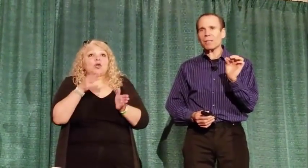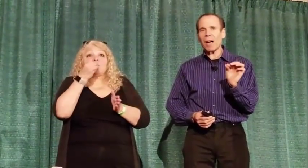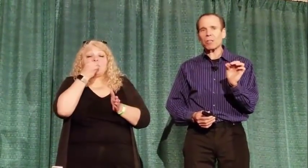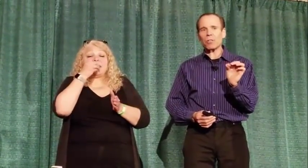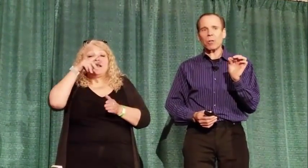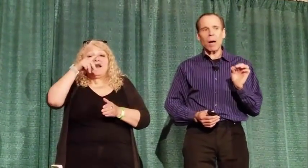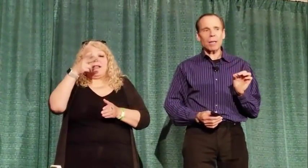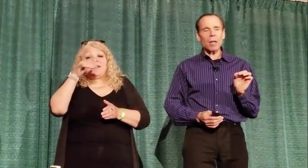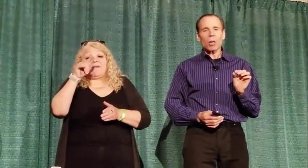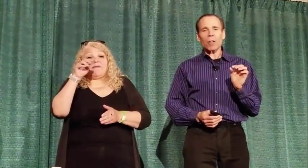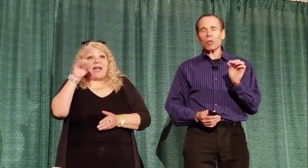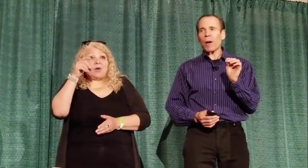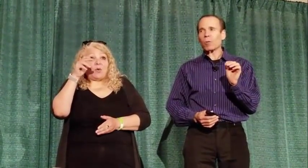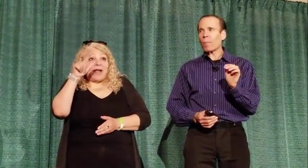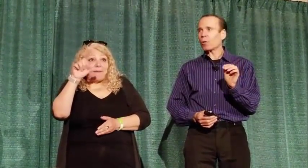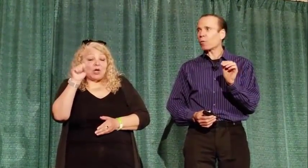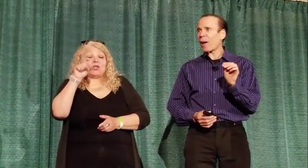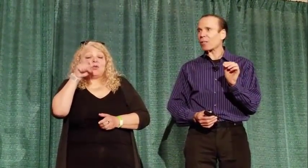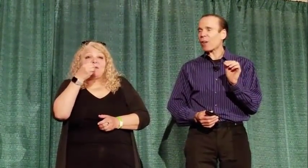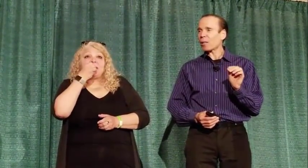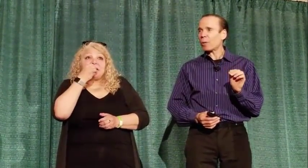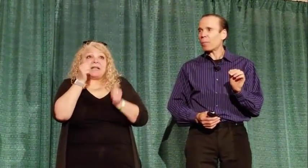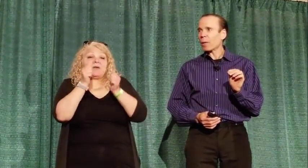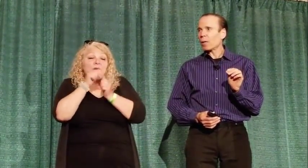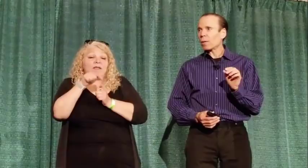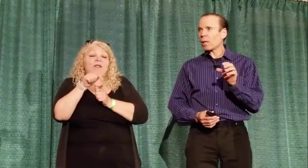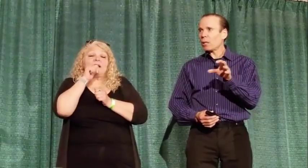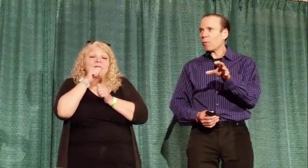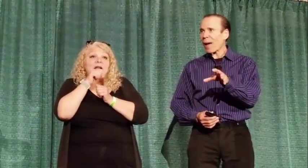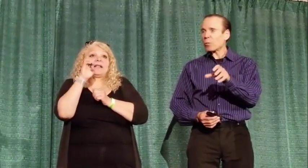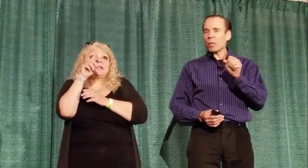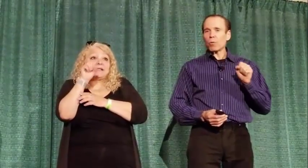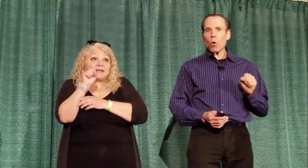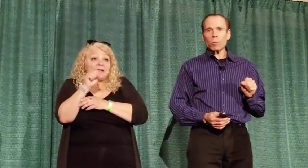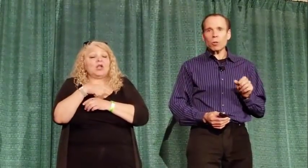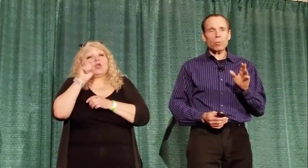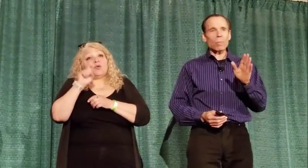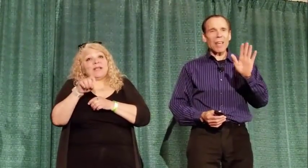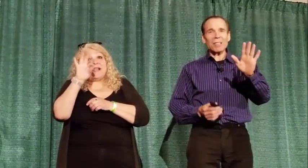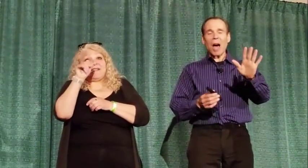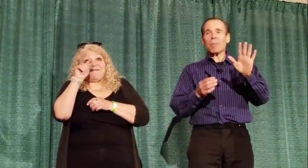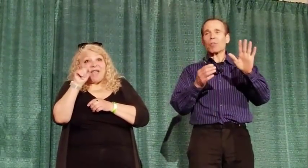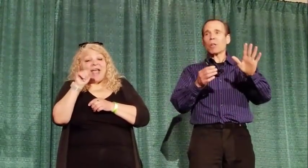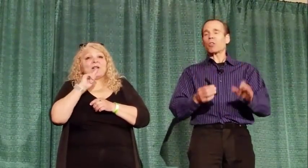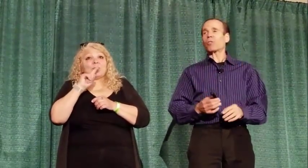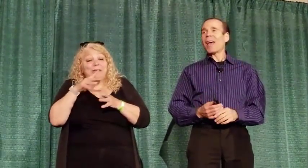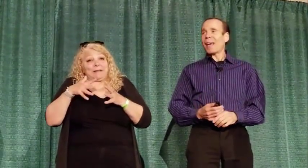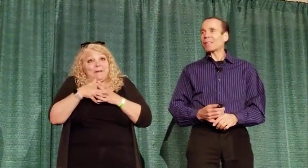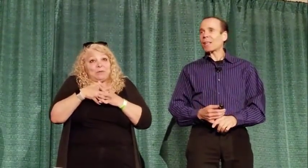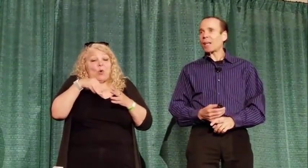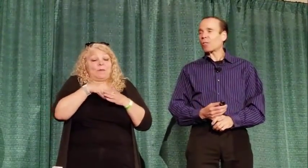phytochemicals and antioxidants into the body, because a lot of these phytochemicals are fat-soluble. You need the fat to be absorbed. You can absorb 10 times as much of